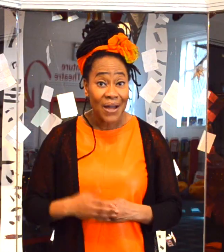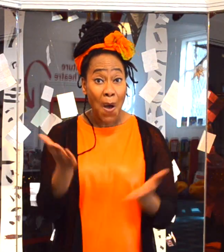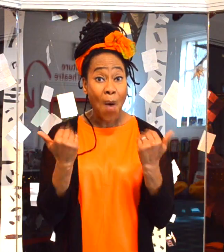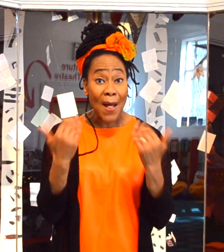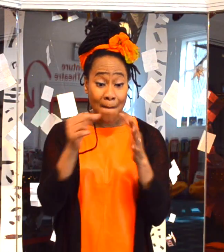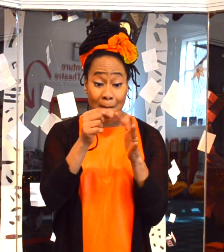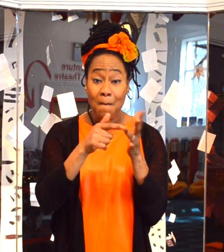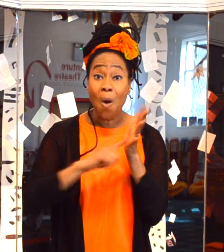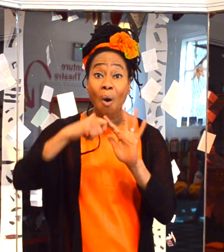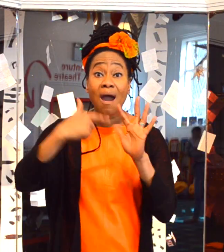Welcome to Polka Theatre.